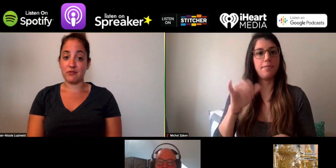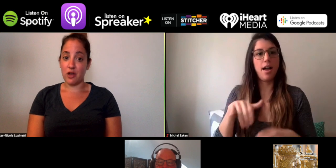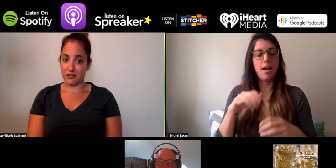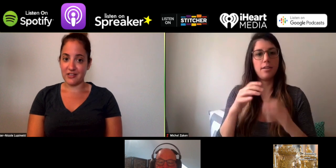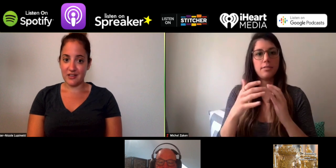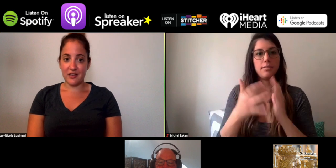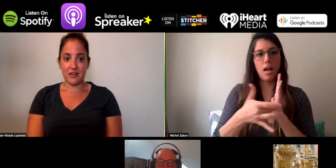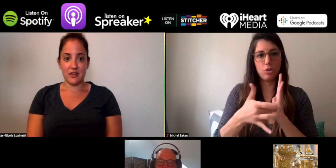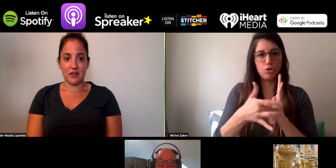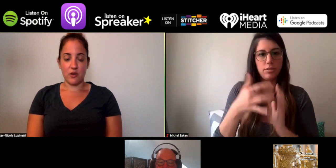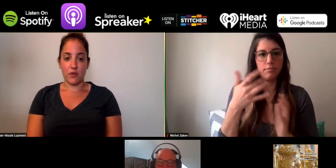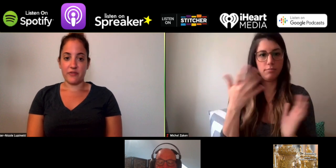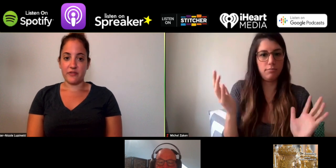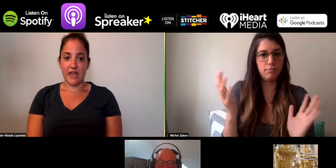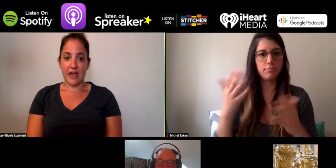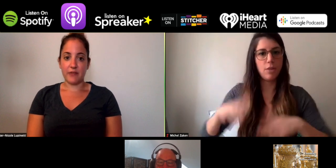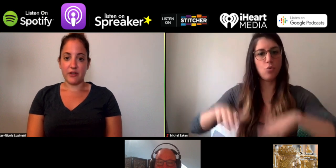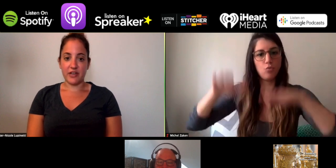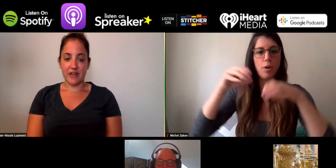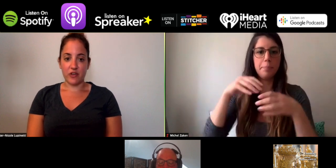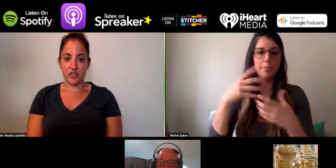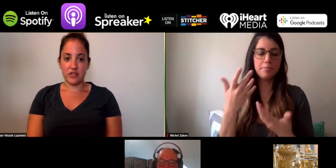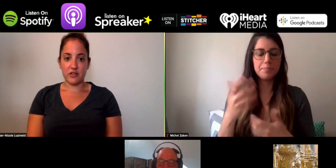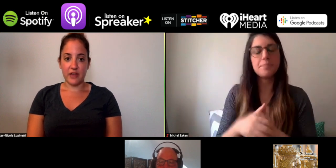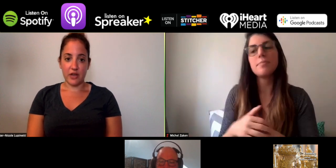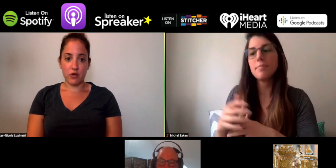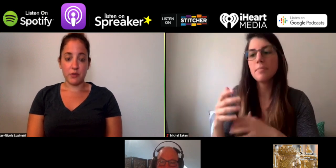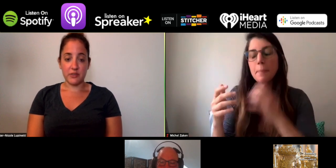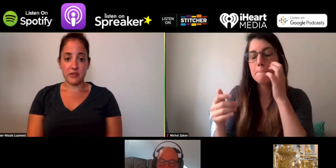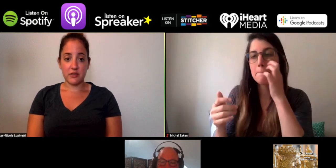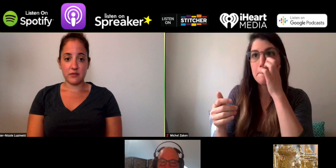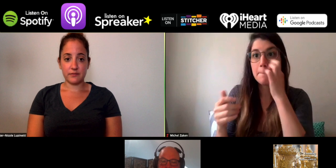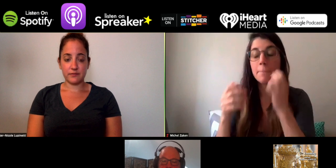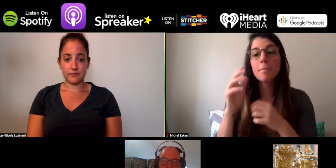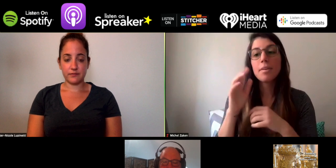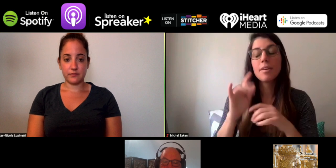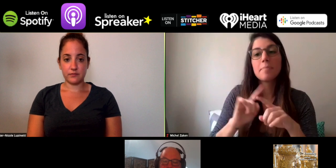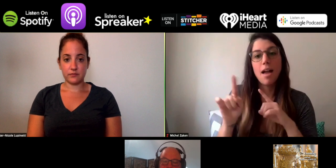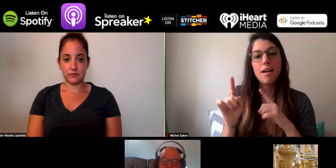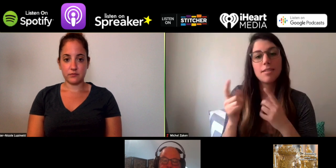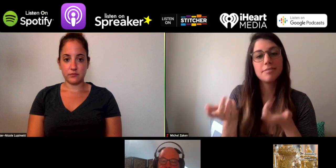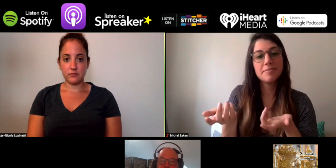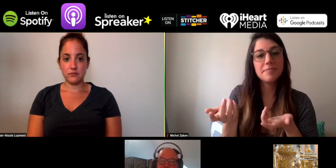TTY. Luckily, you know, they had better technology that I grew up using.